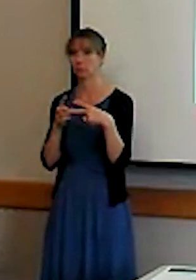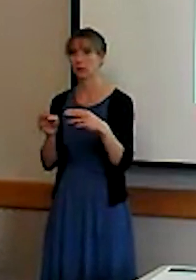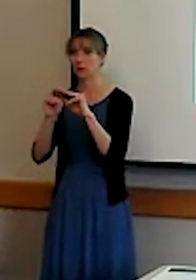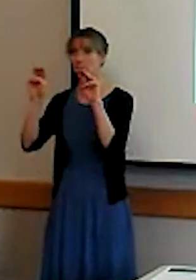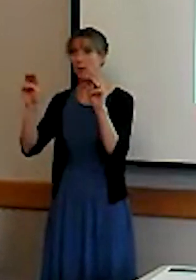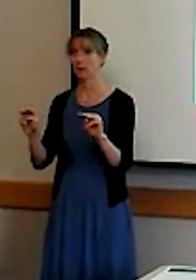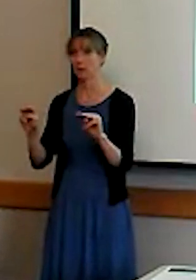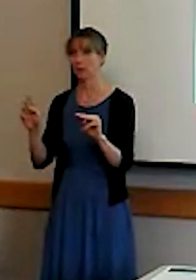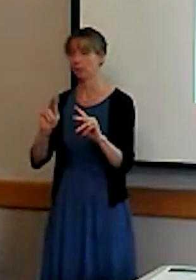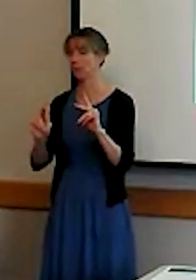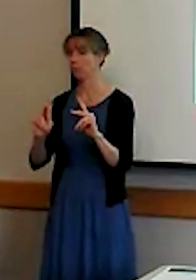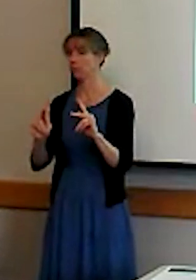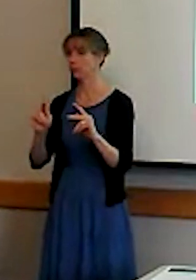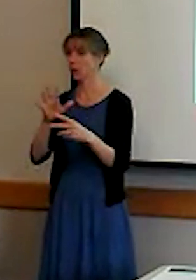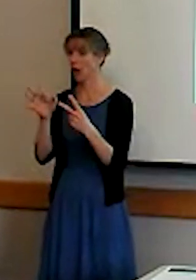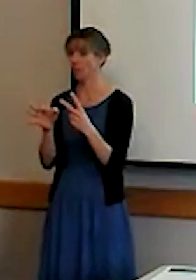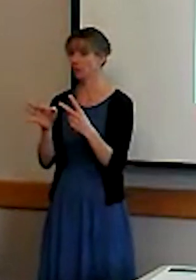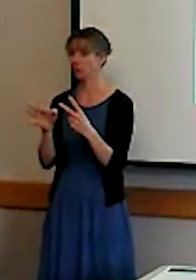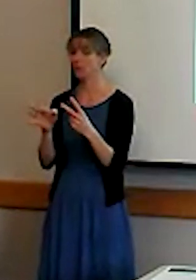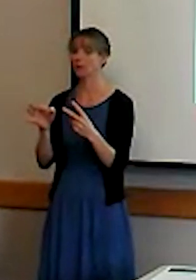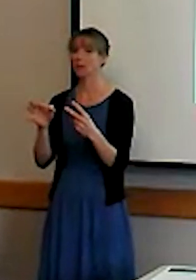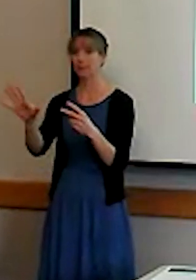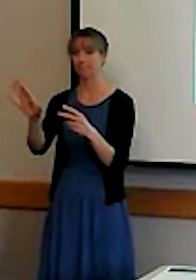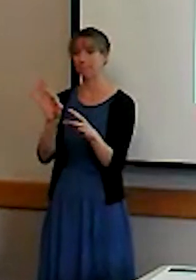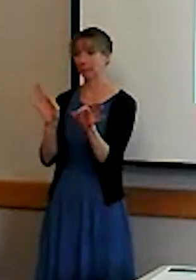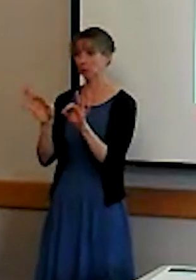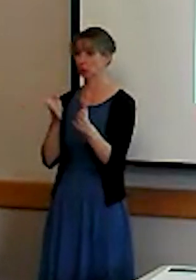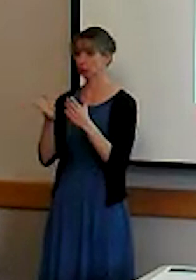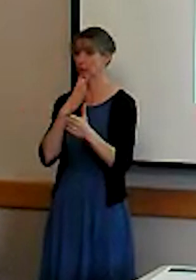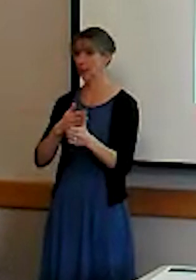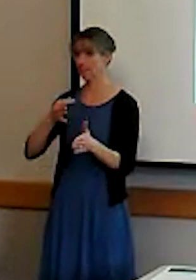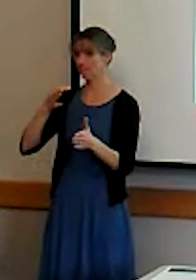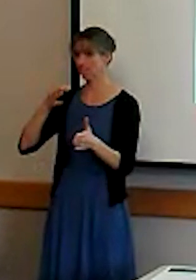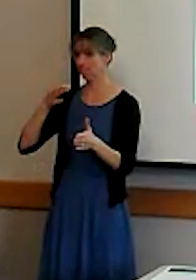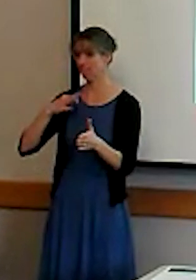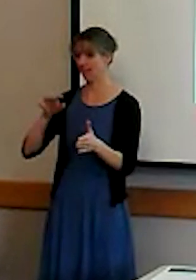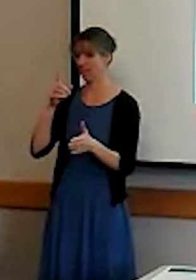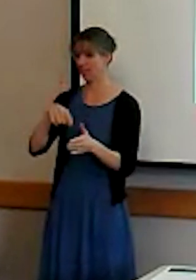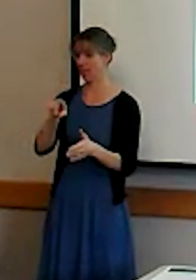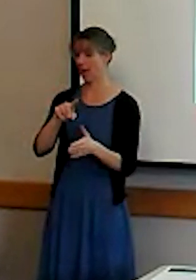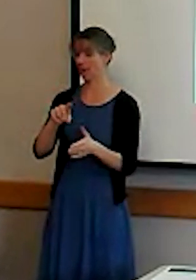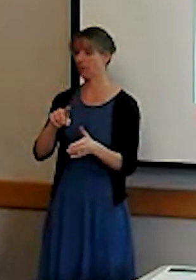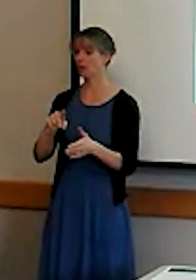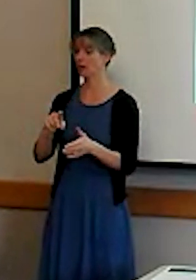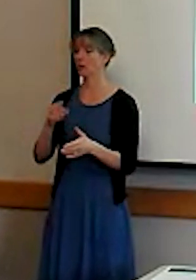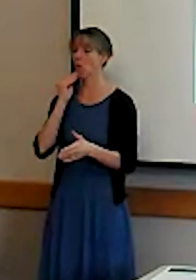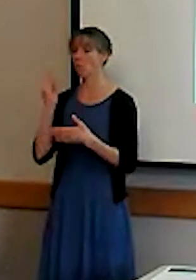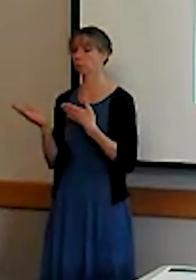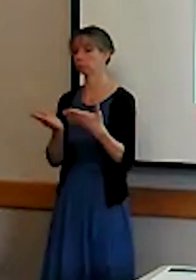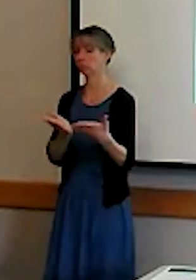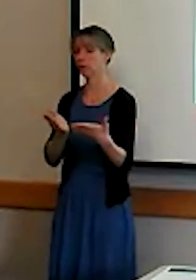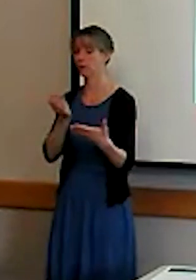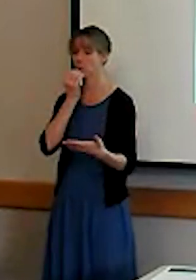Montana, folks have the option to select services that would be beneficial for them. And home delivered meals are one